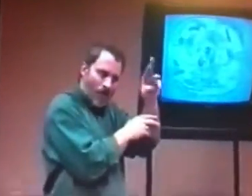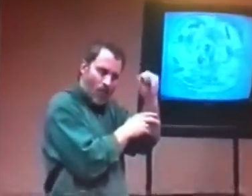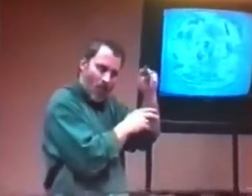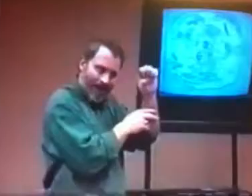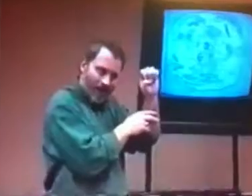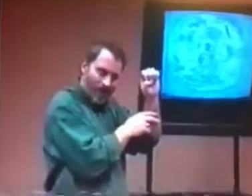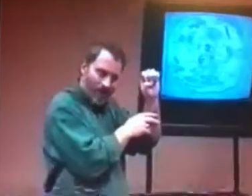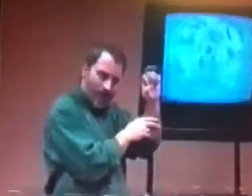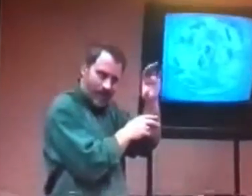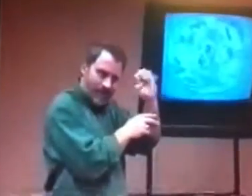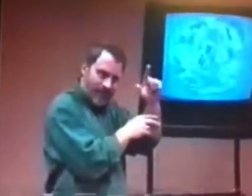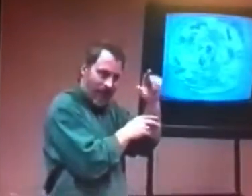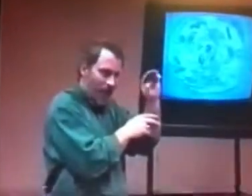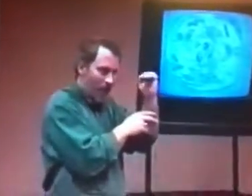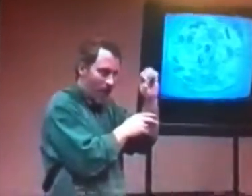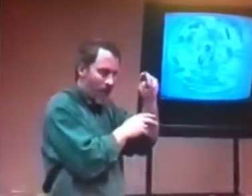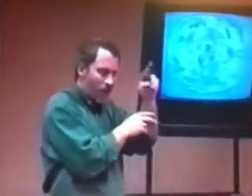That we call the cell membrane.